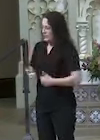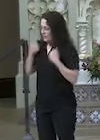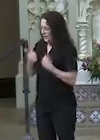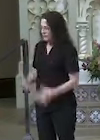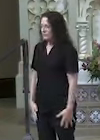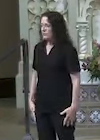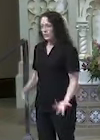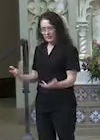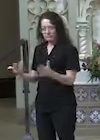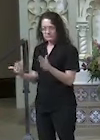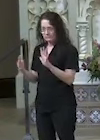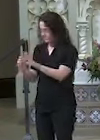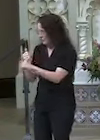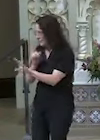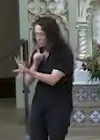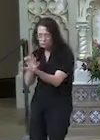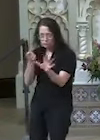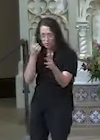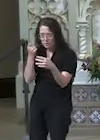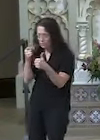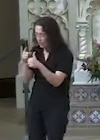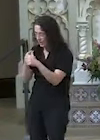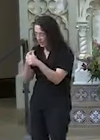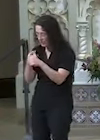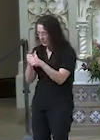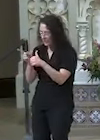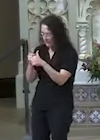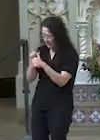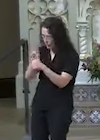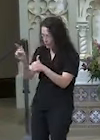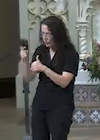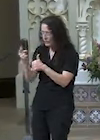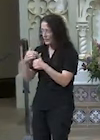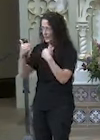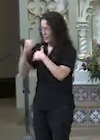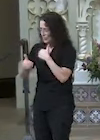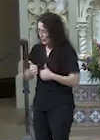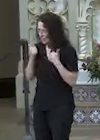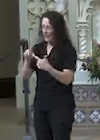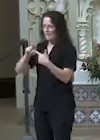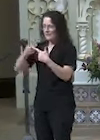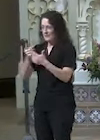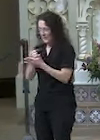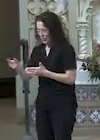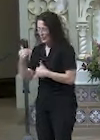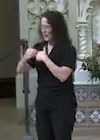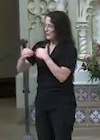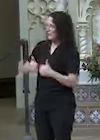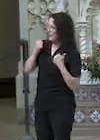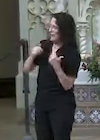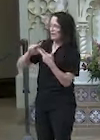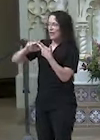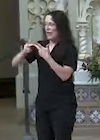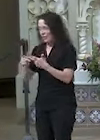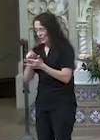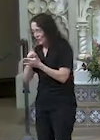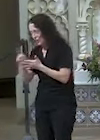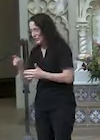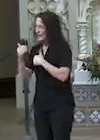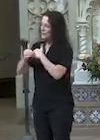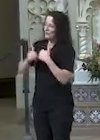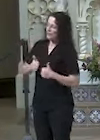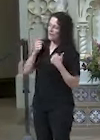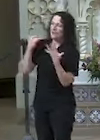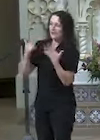all right, I just wanted to make sure you guys picked up on that, okay? Because we've been saying it for 4 weeks in a row